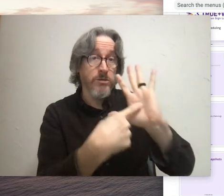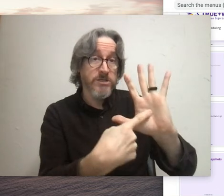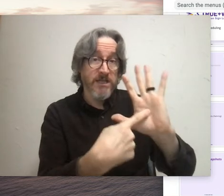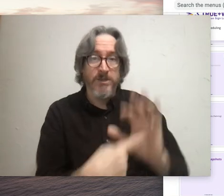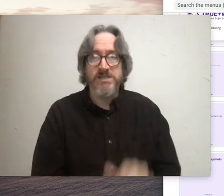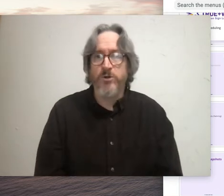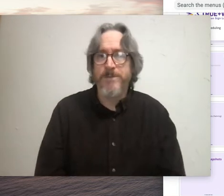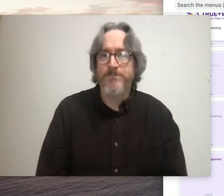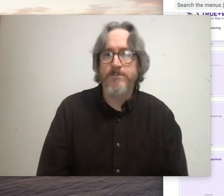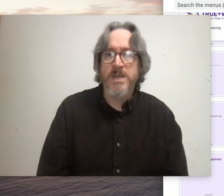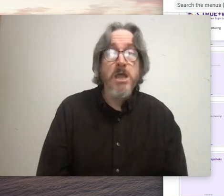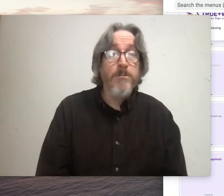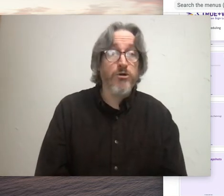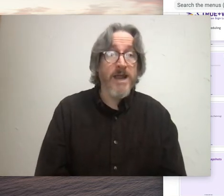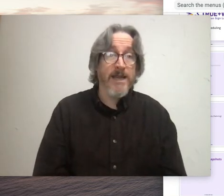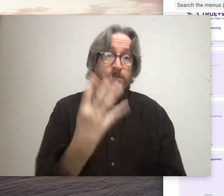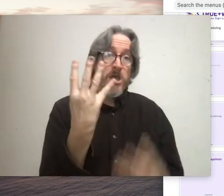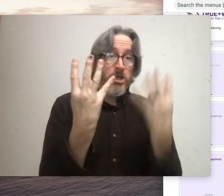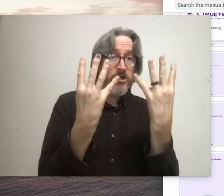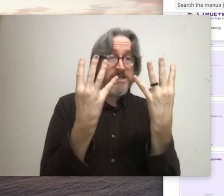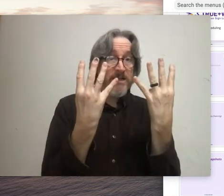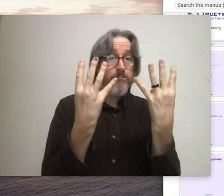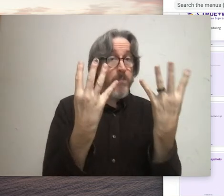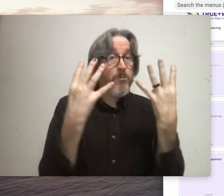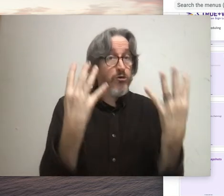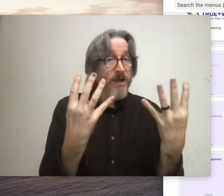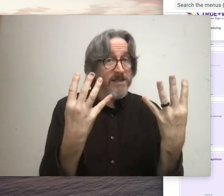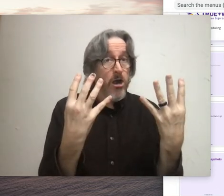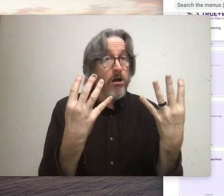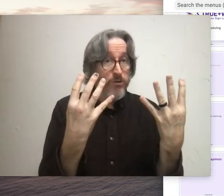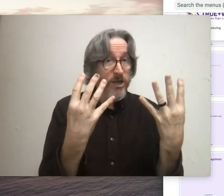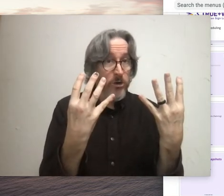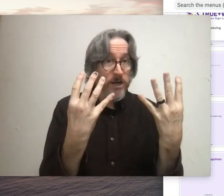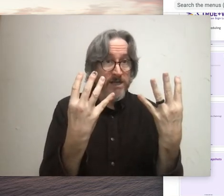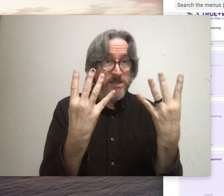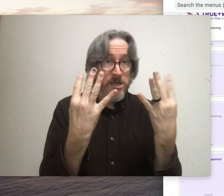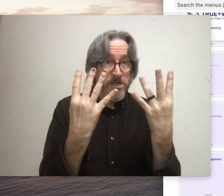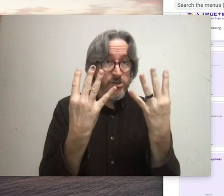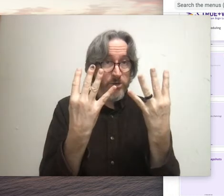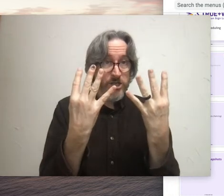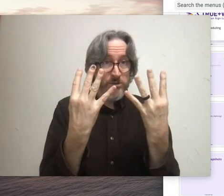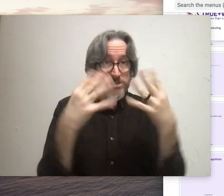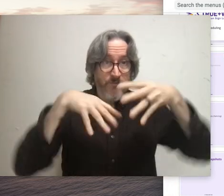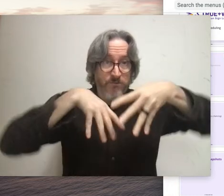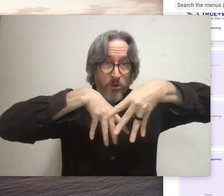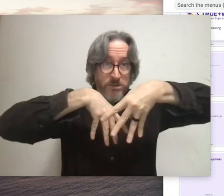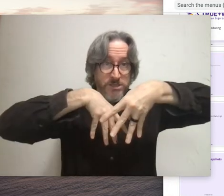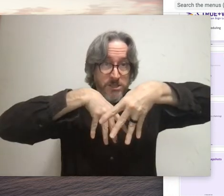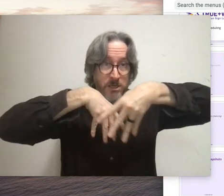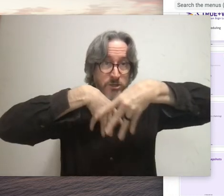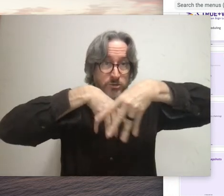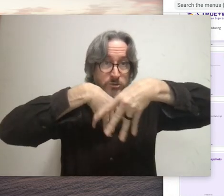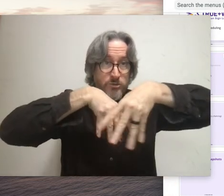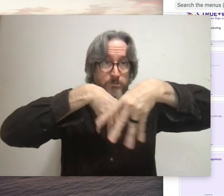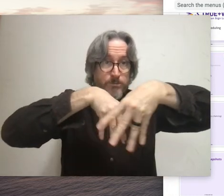to take the place for it. Parade. You're going to take, remember, parades are pretty organized. So we're going to use the